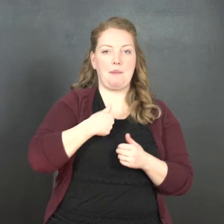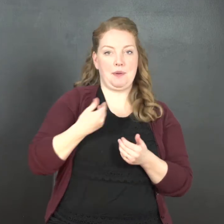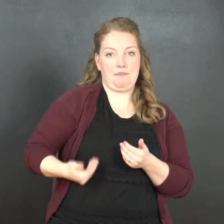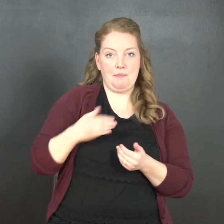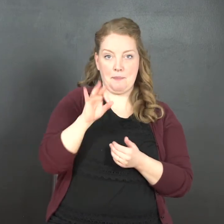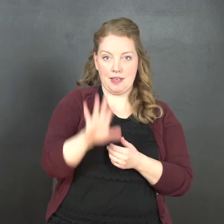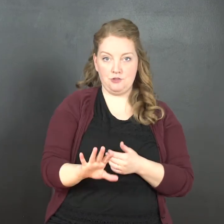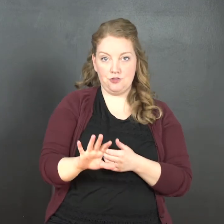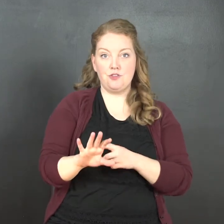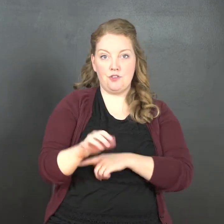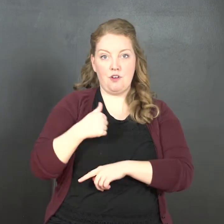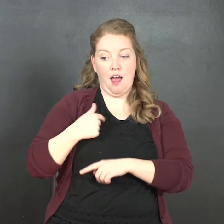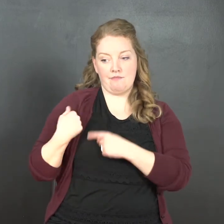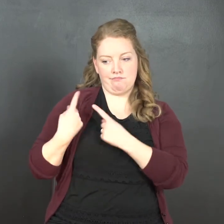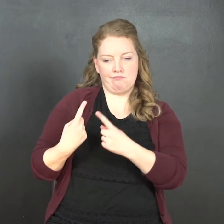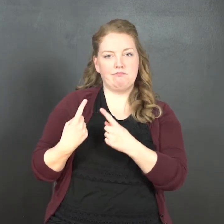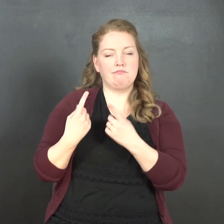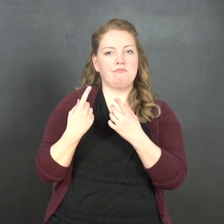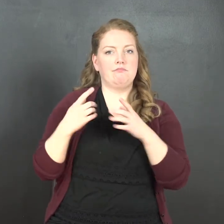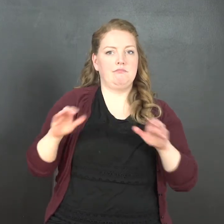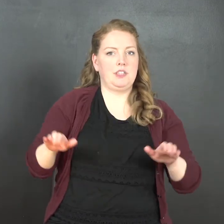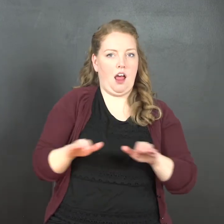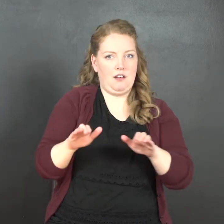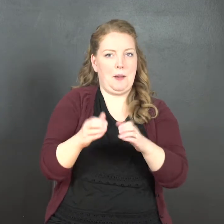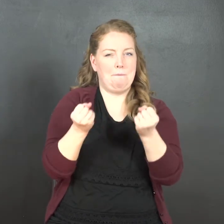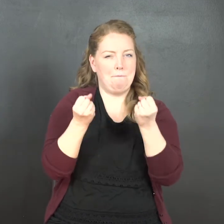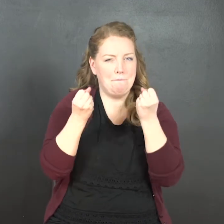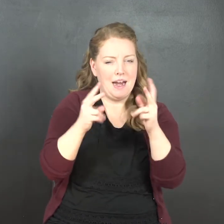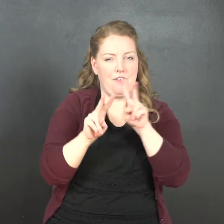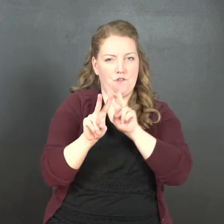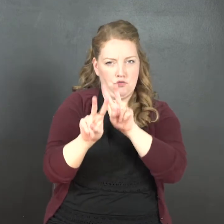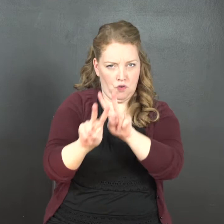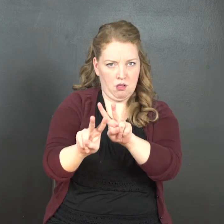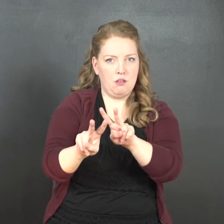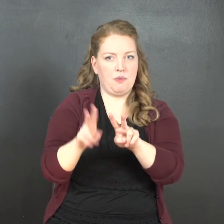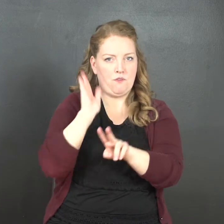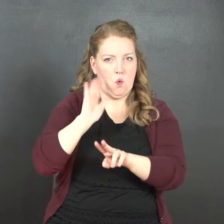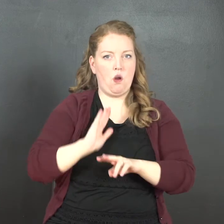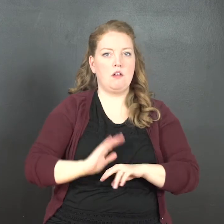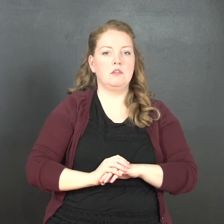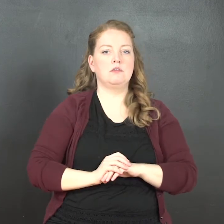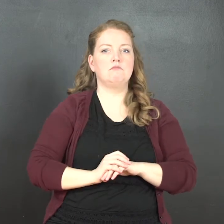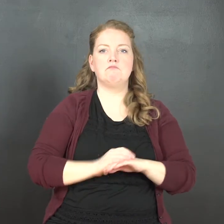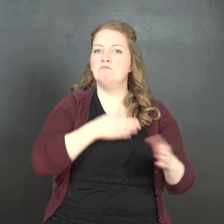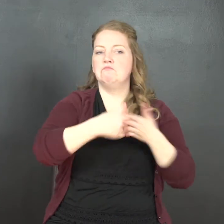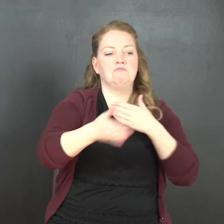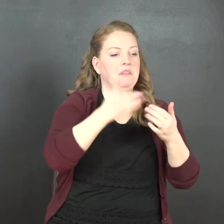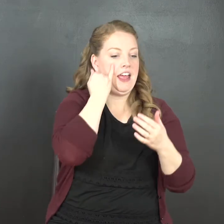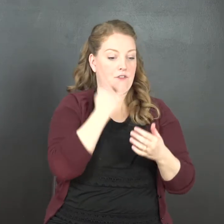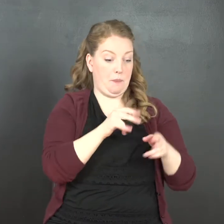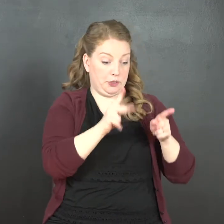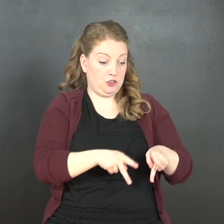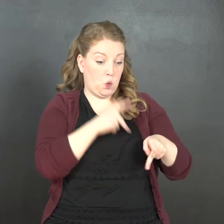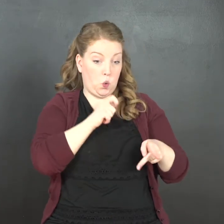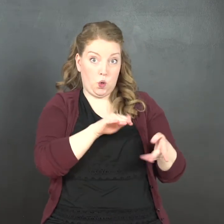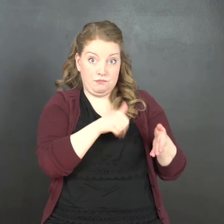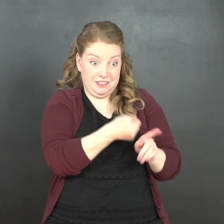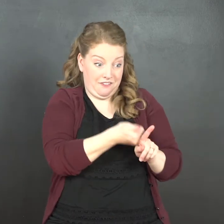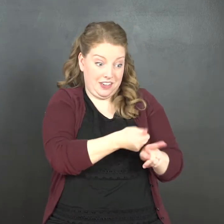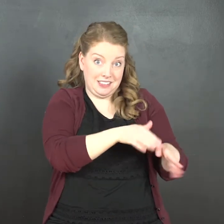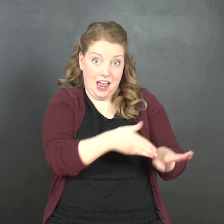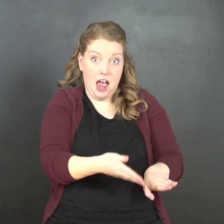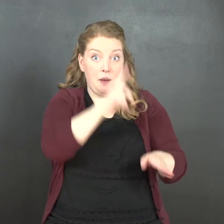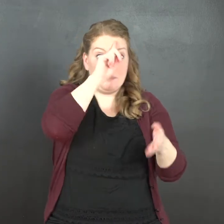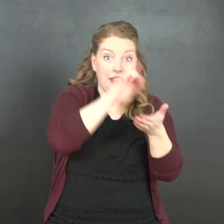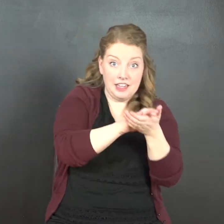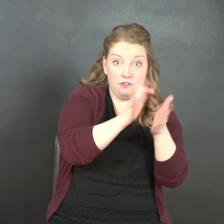not believe in God, or whether they had trusted Jesus or they did not trust in Jesus, there's always, and I can almost say this without